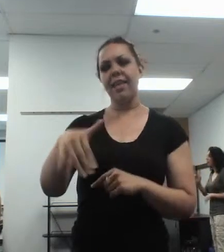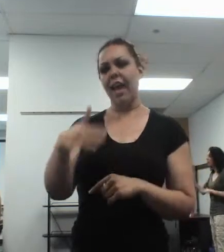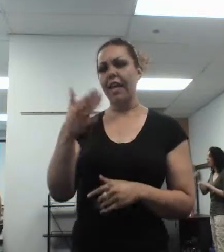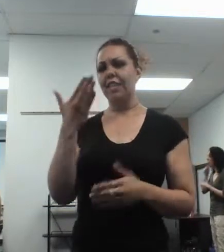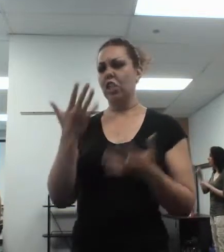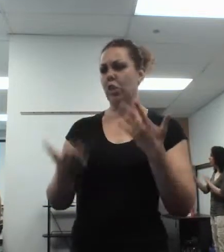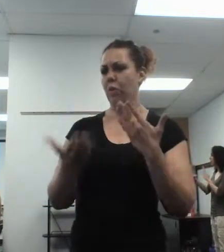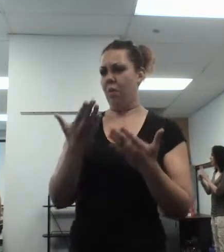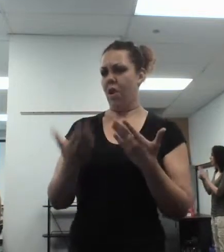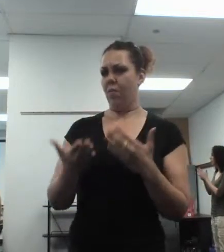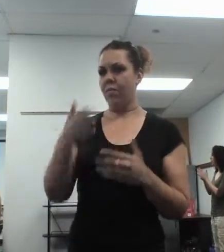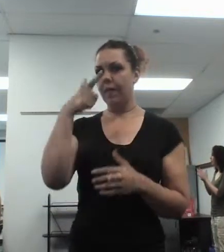signing,